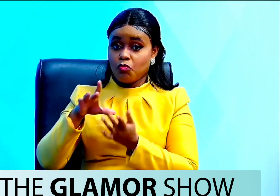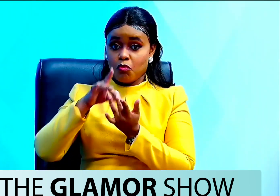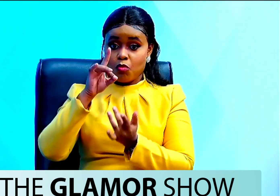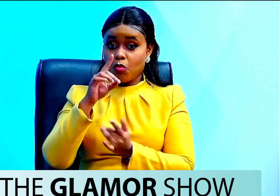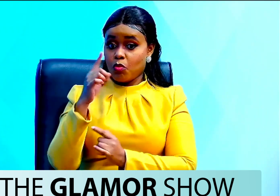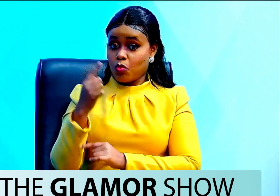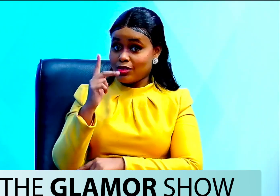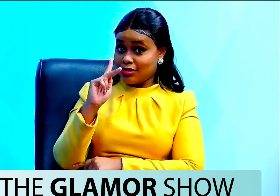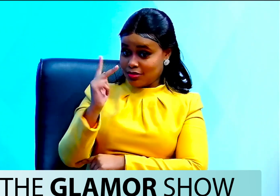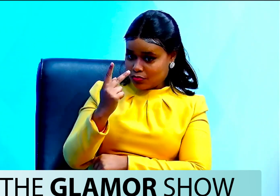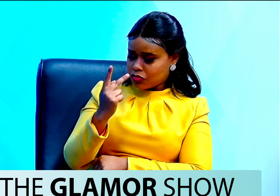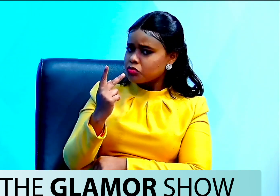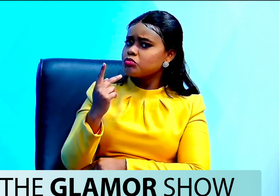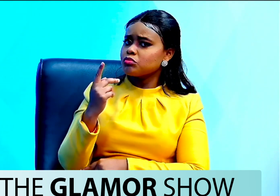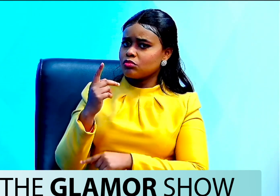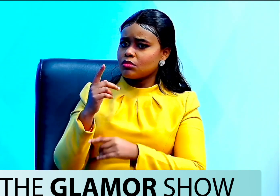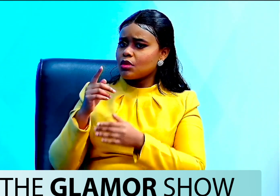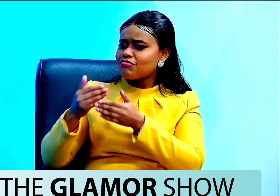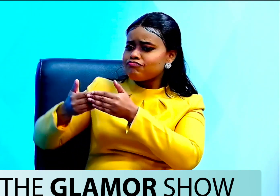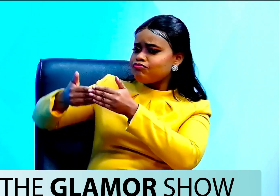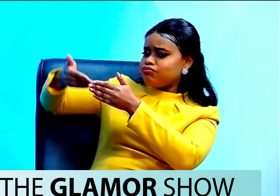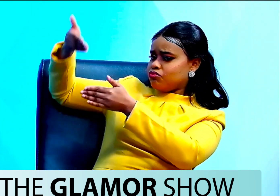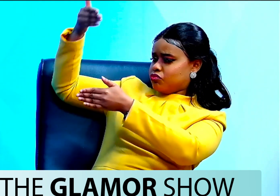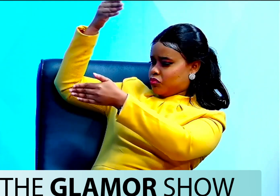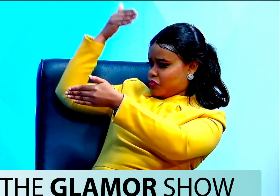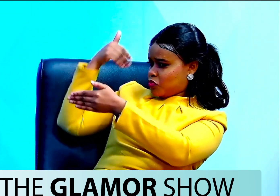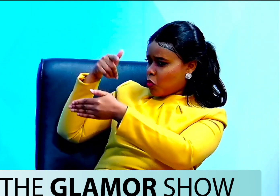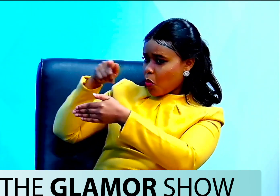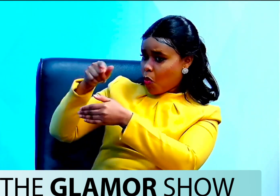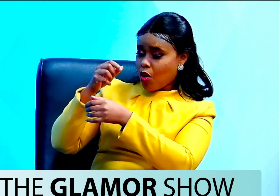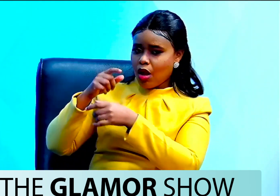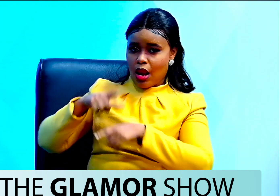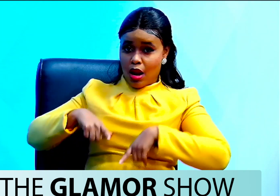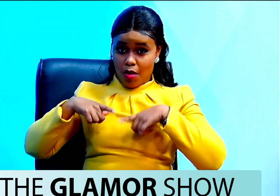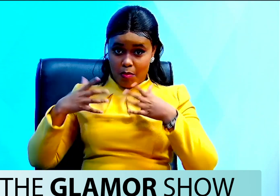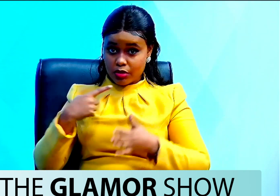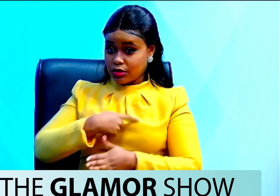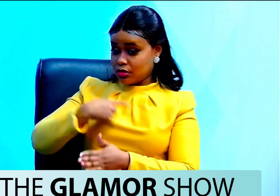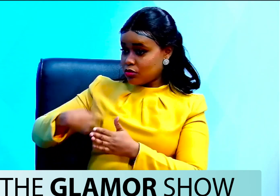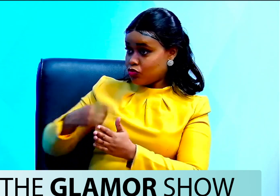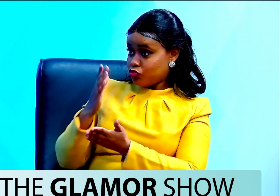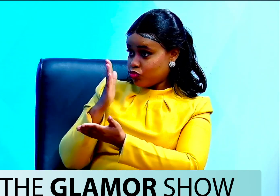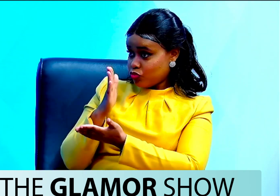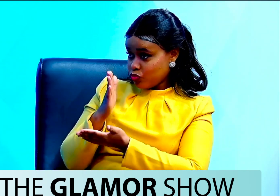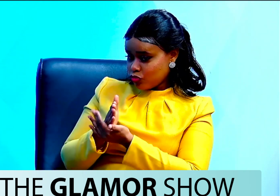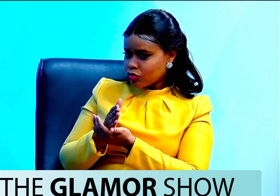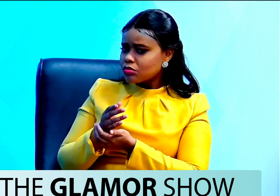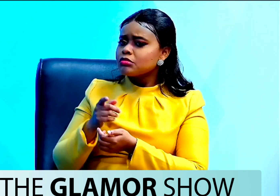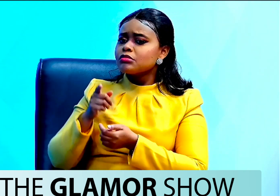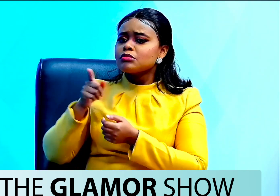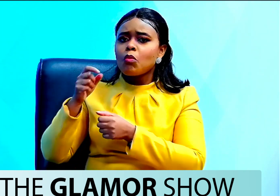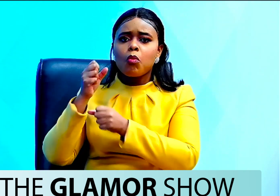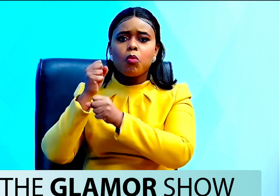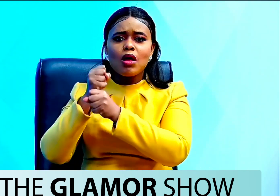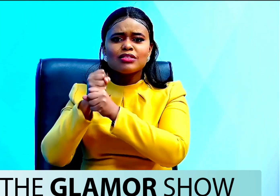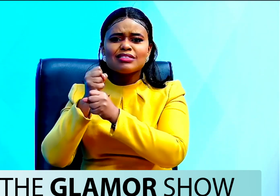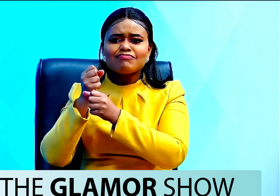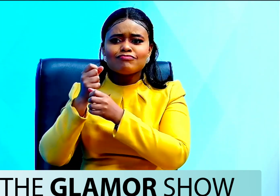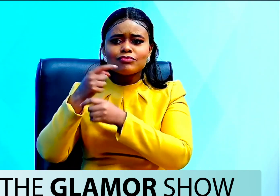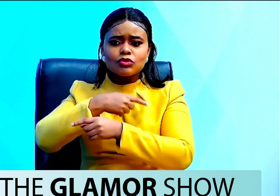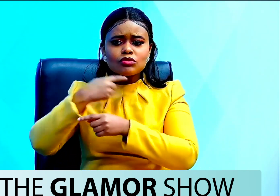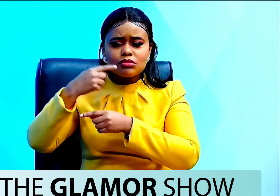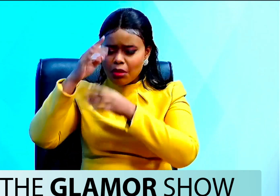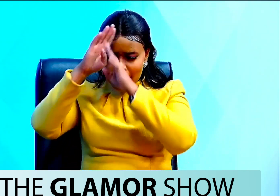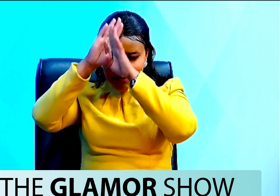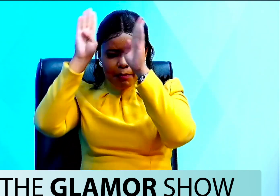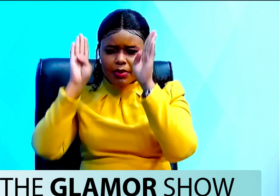Interesting. You chose Kenya. So what other previous places you previously grew